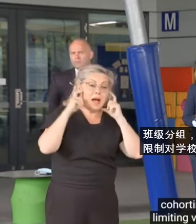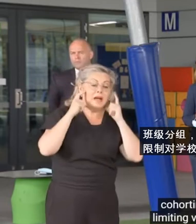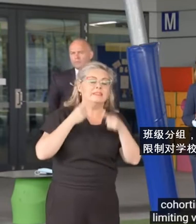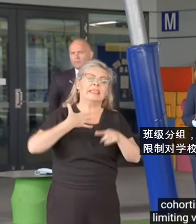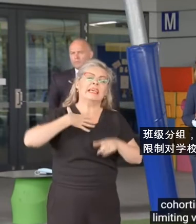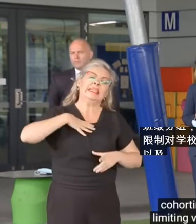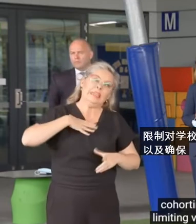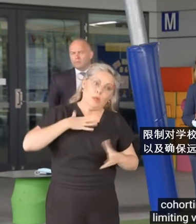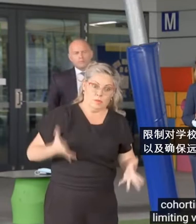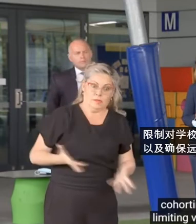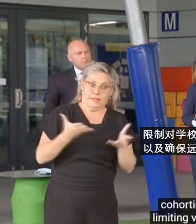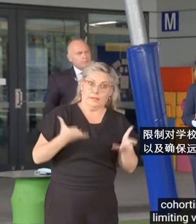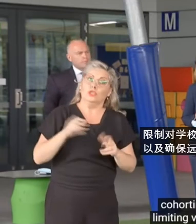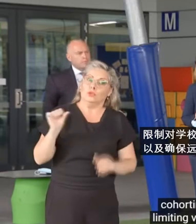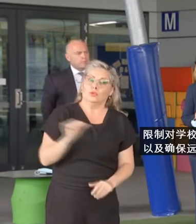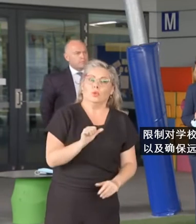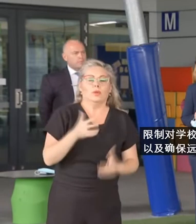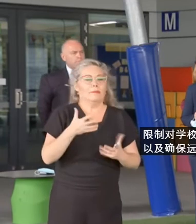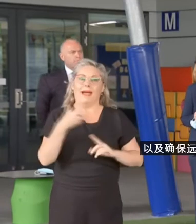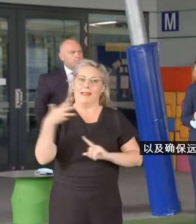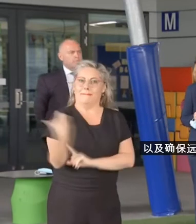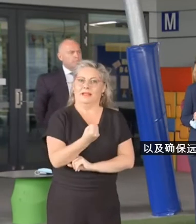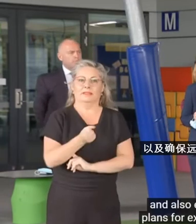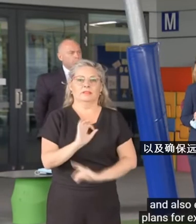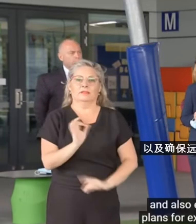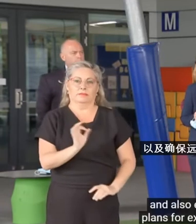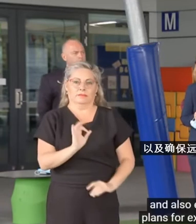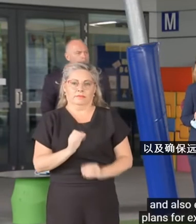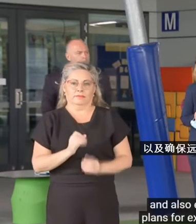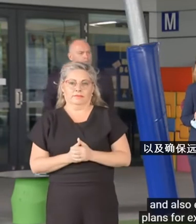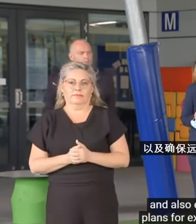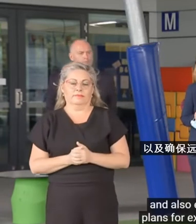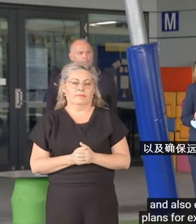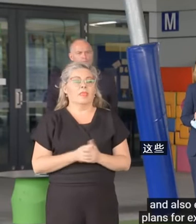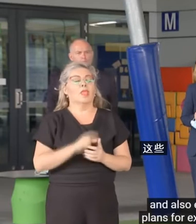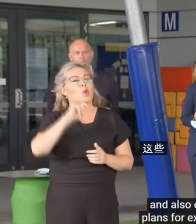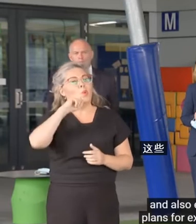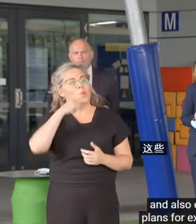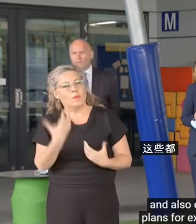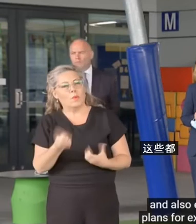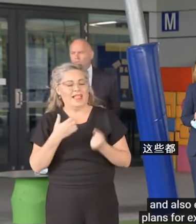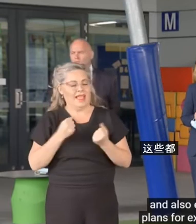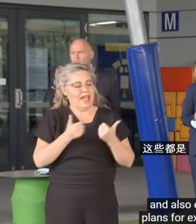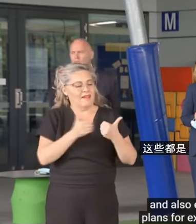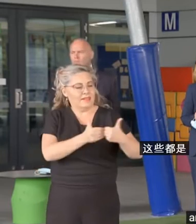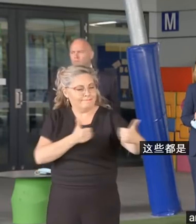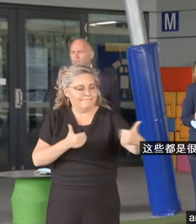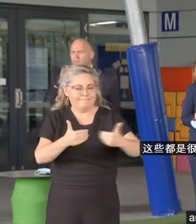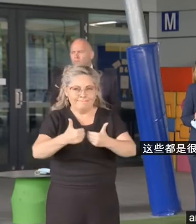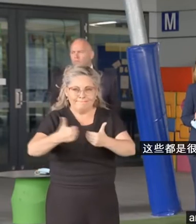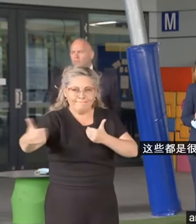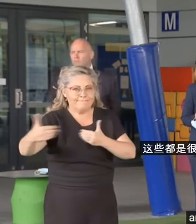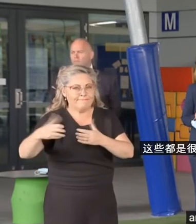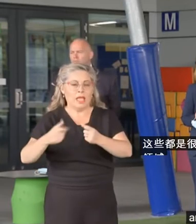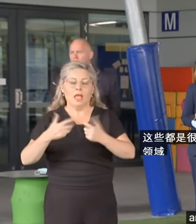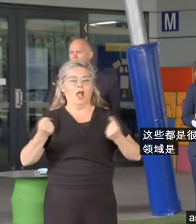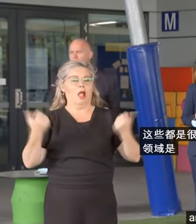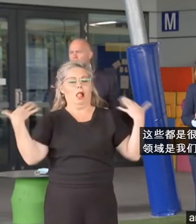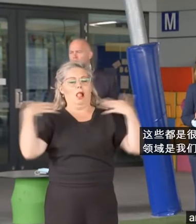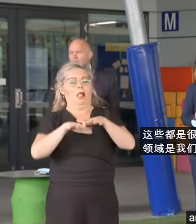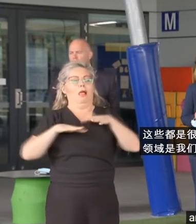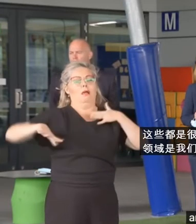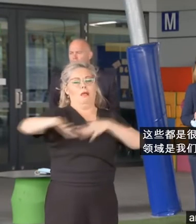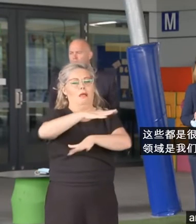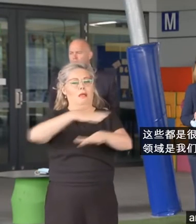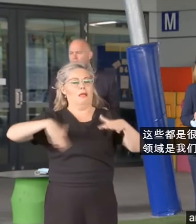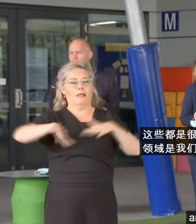school, and also ensuring COVID-safe plans for excursions and music and the like. These were a lot of these areas we